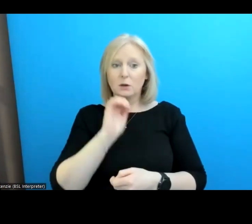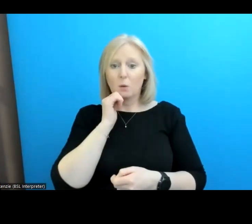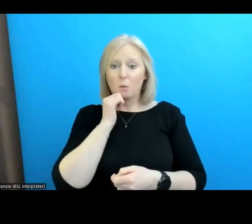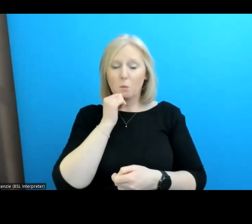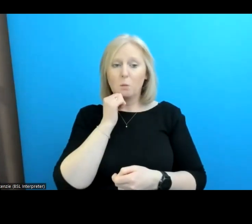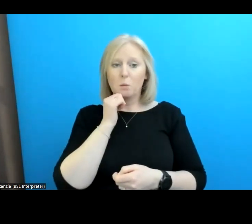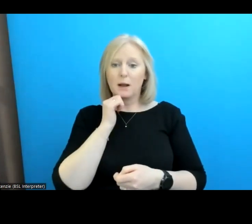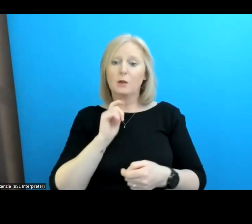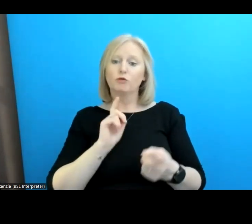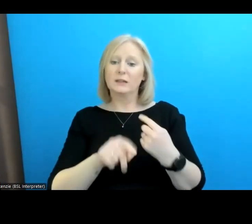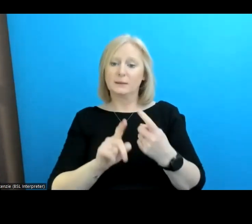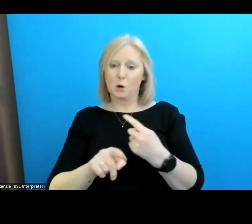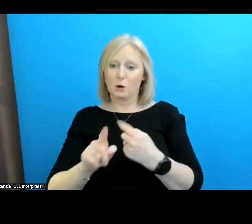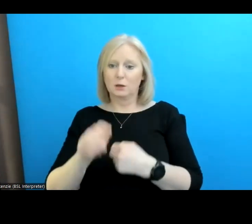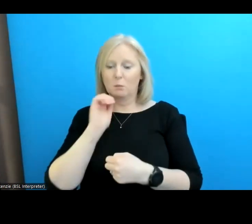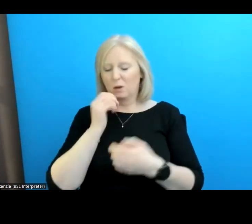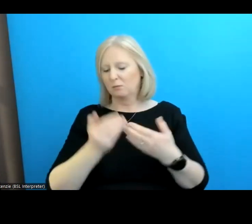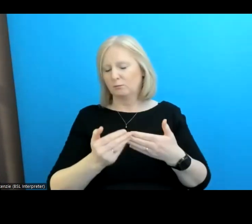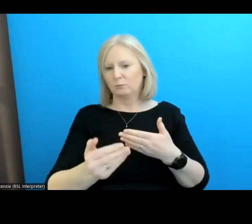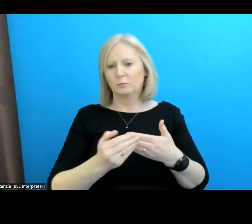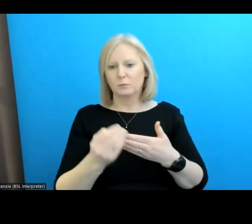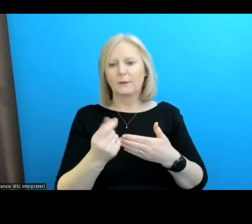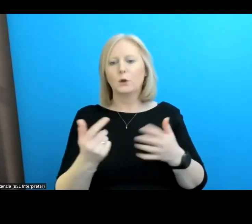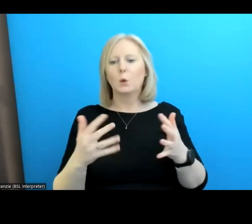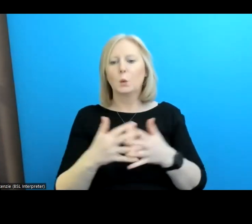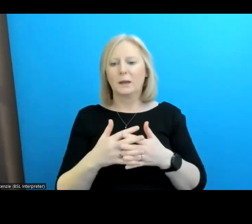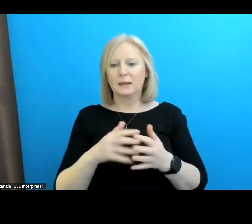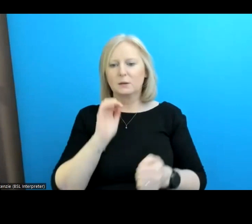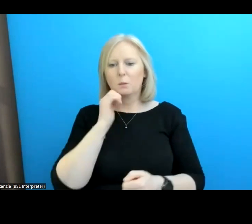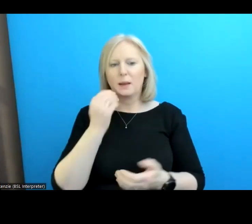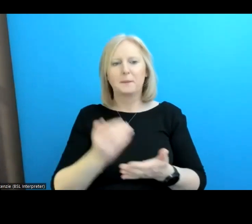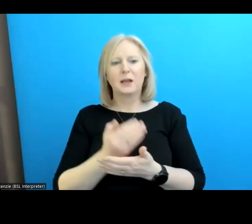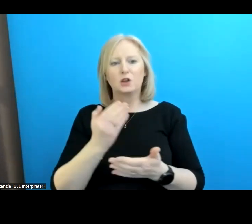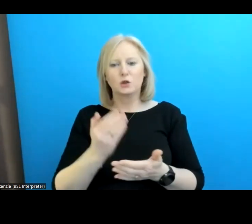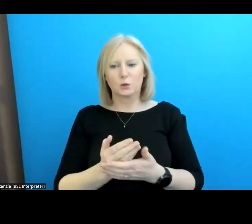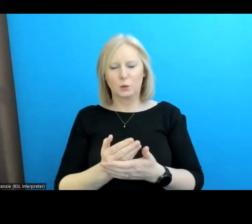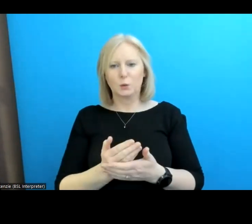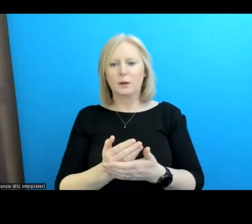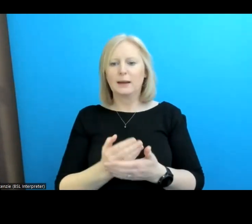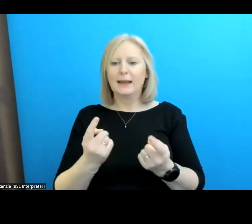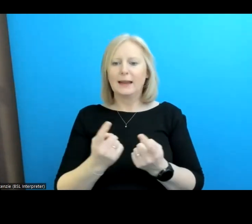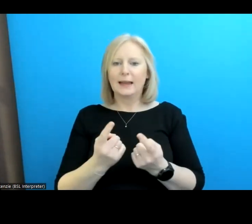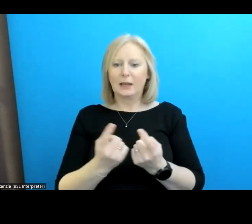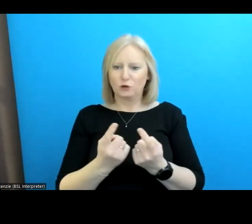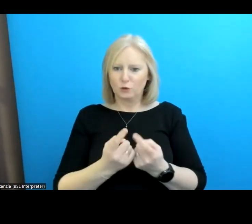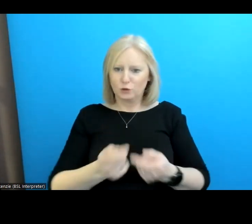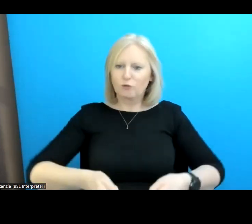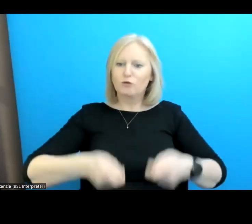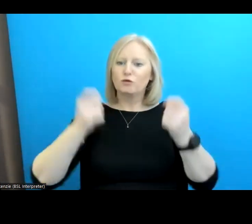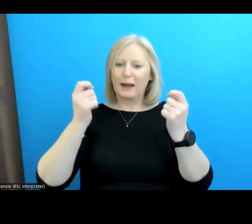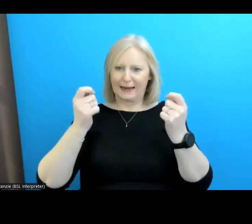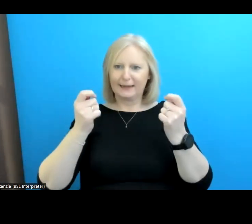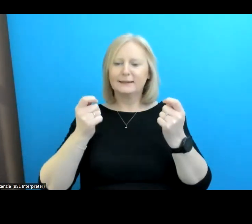in response to those questions over the coming weeks. And so we will make sure that these issues are raised and that they are logged as part of the webinar